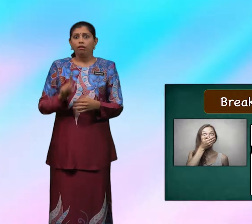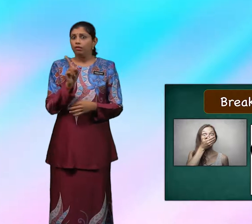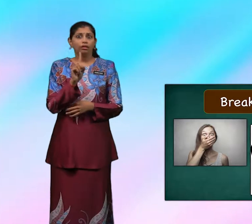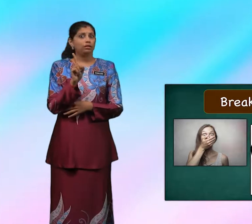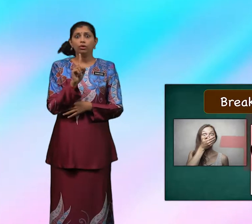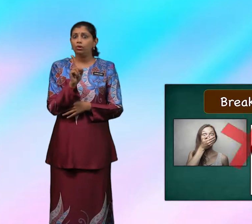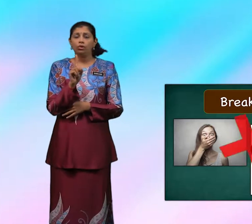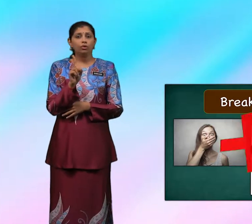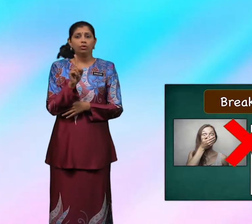No.